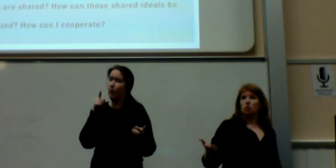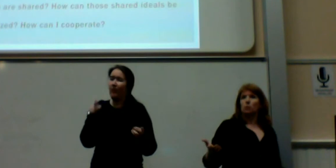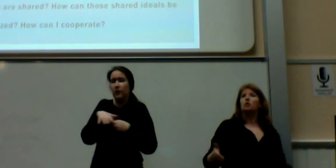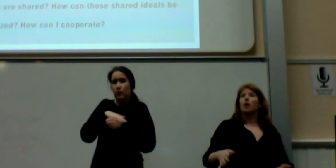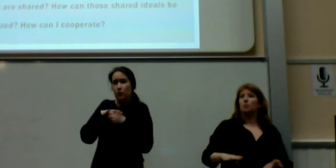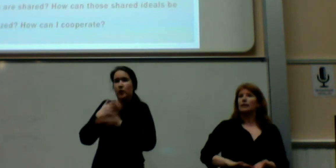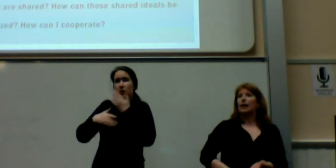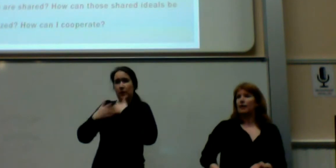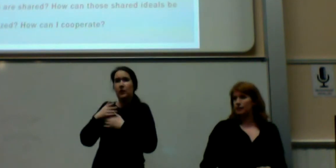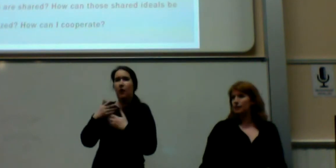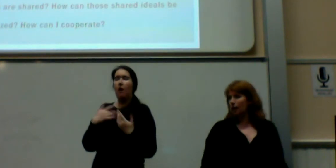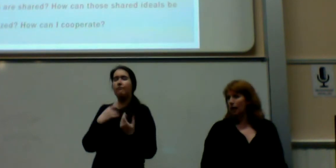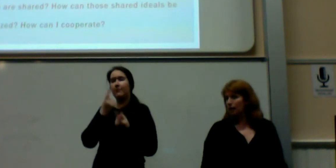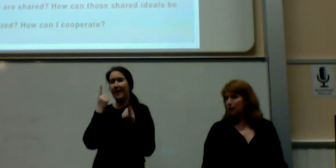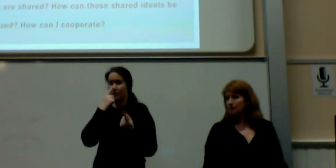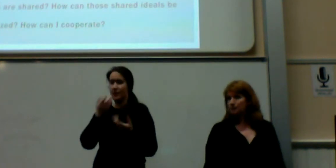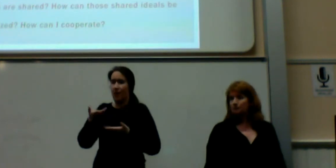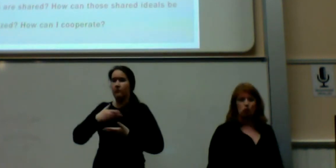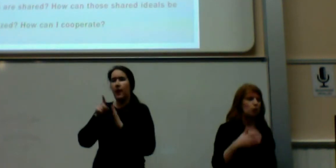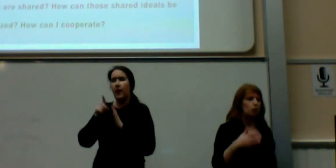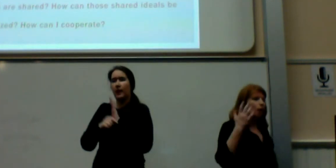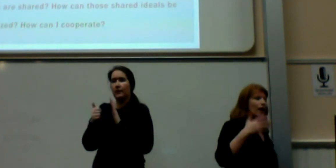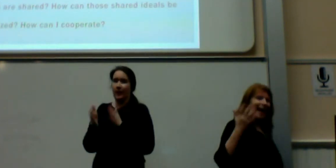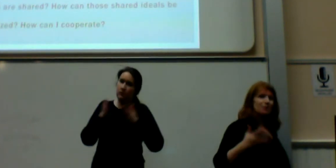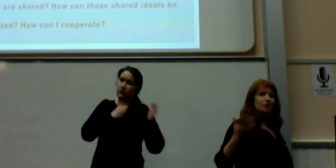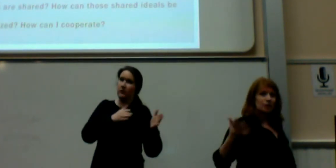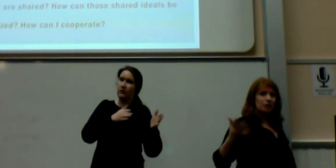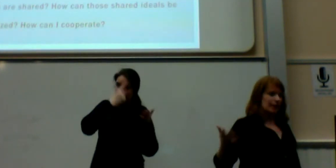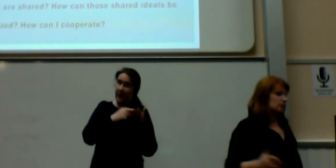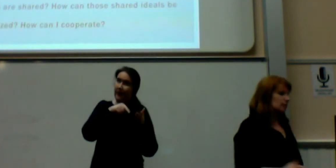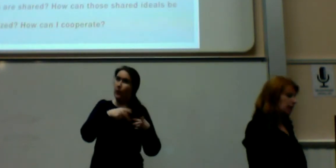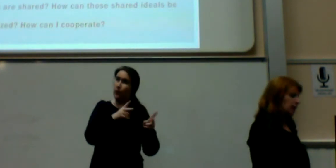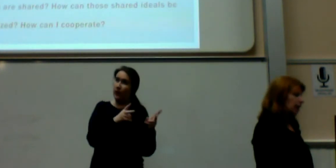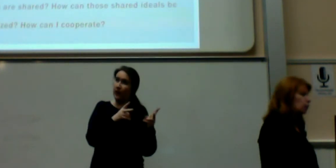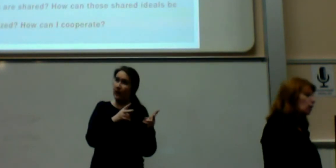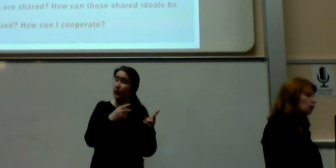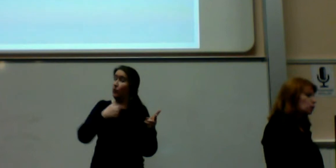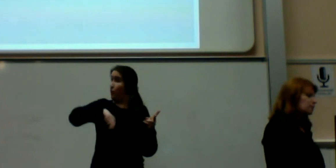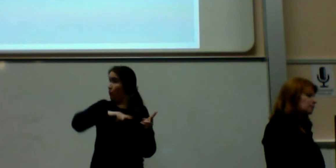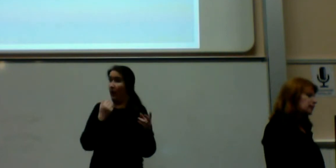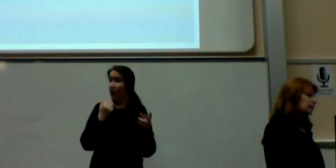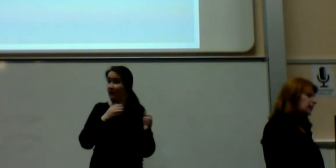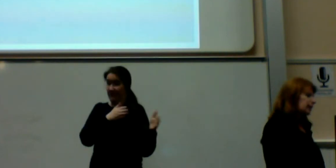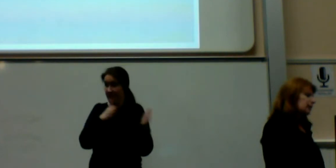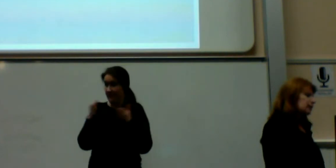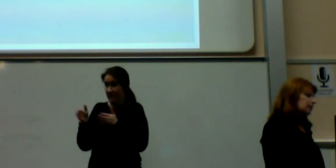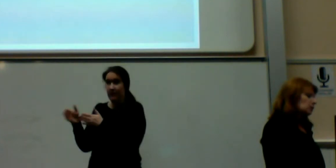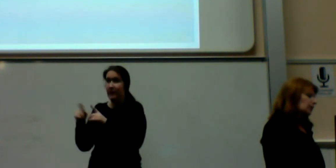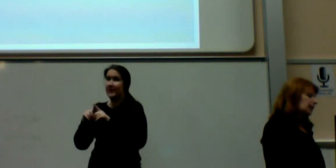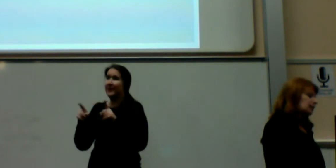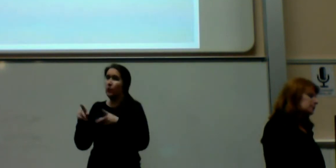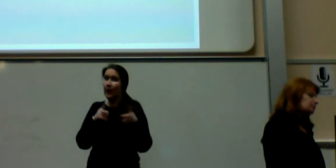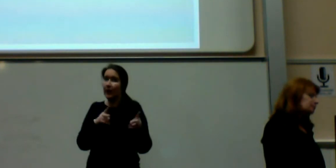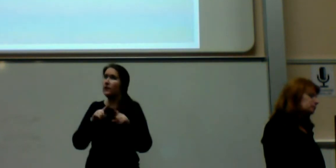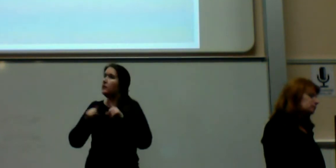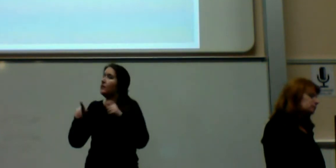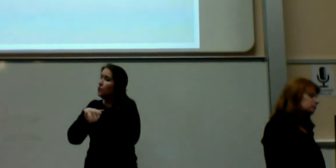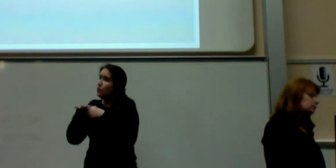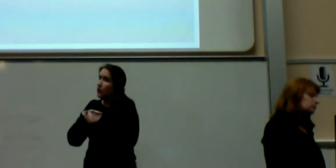this given situation, I'm gonna let this slide. So we all have the capacity and we all reason in these